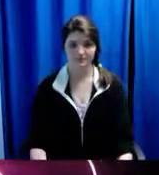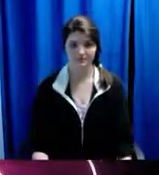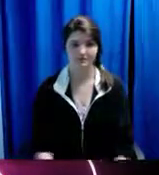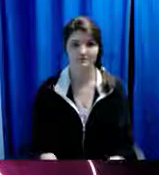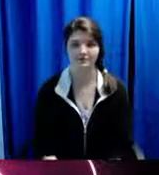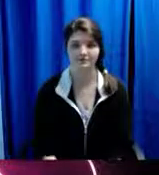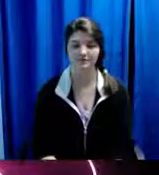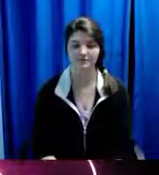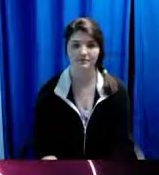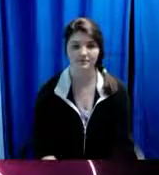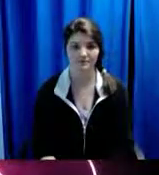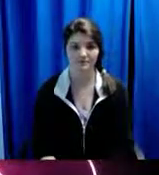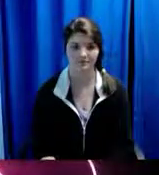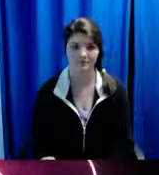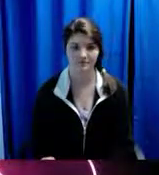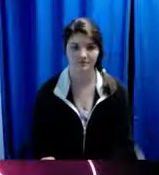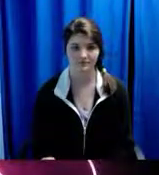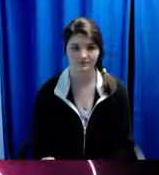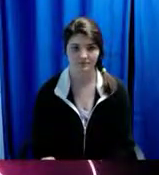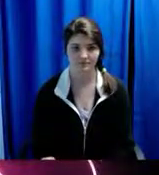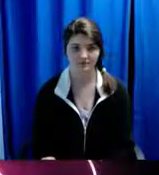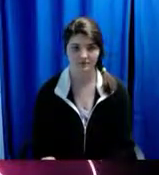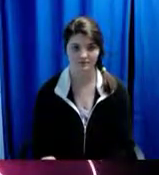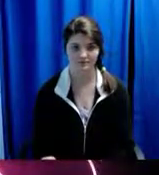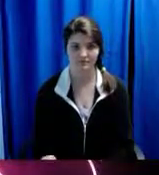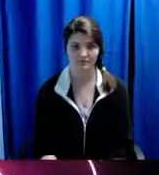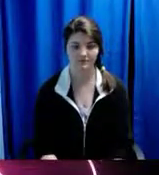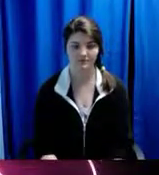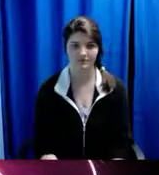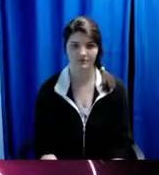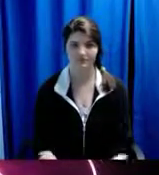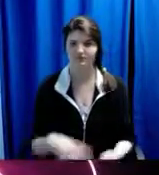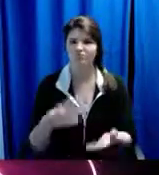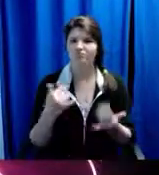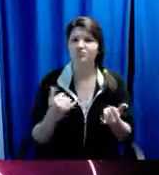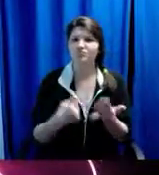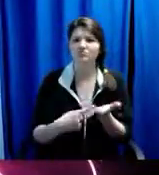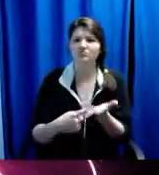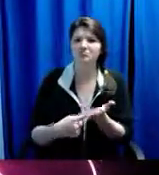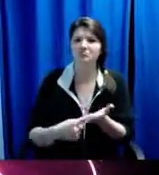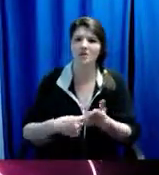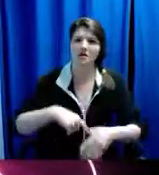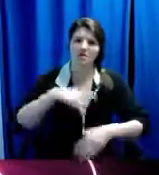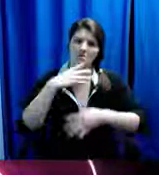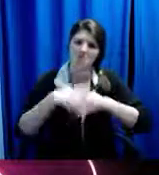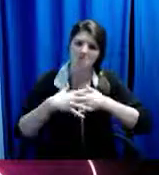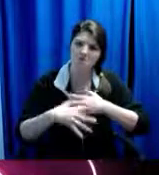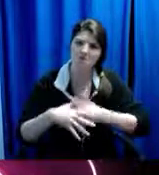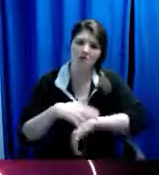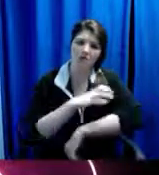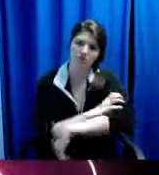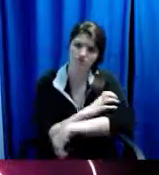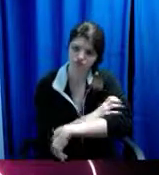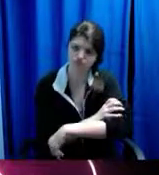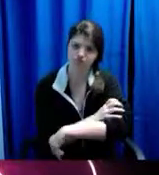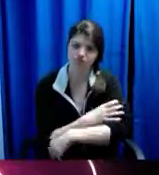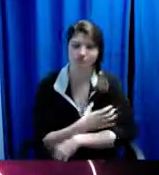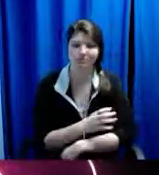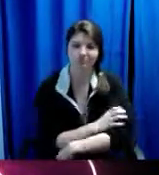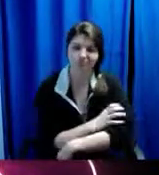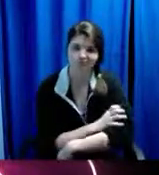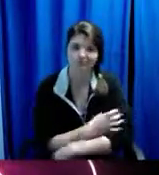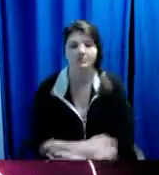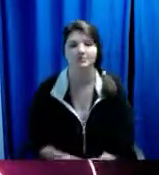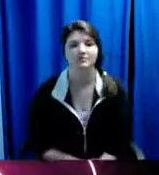Water flows with a higher pressure when you connect a tube to a pump set operating in your field or house. Also, the